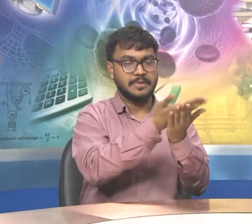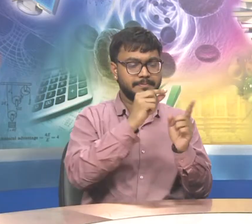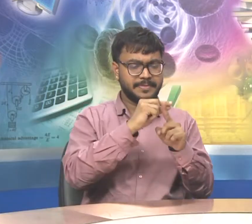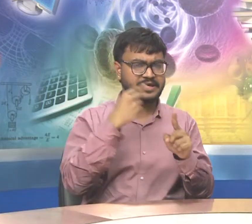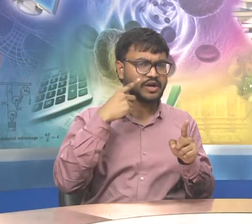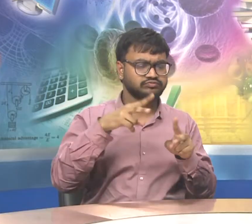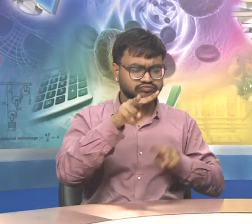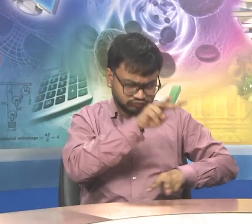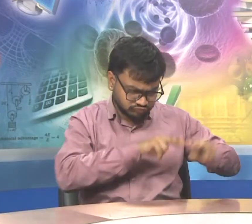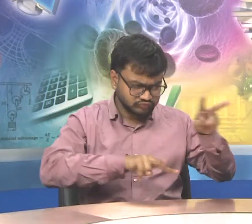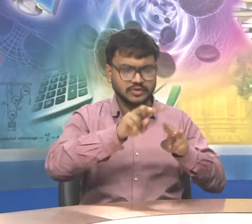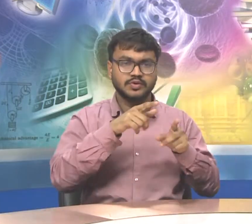child labor, etc.